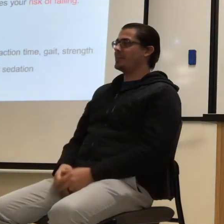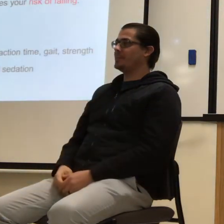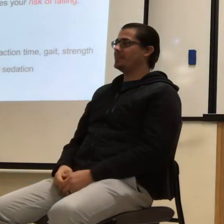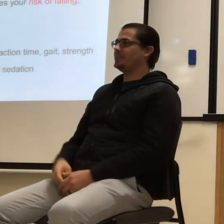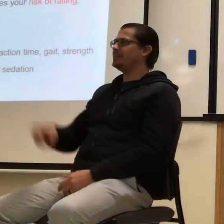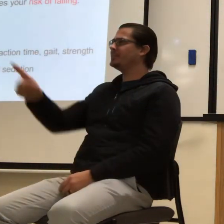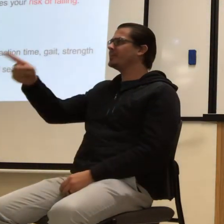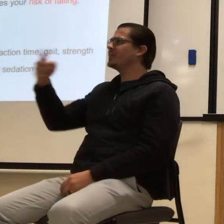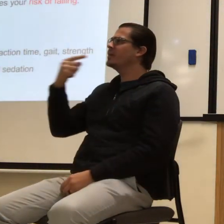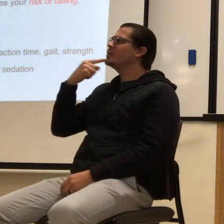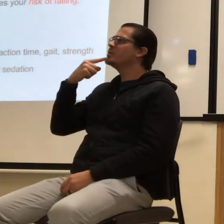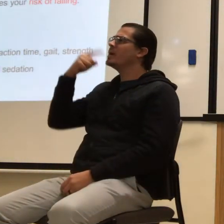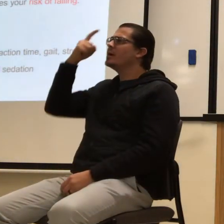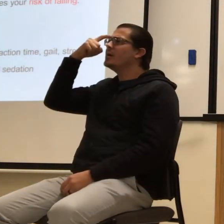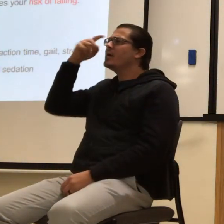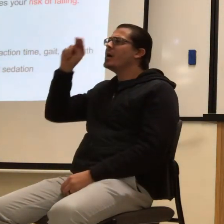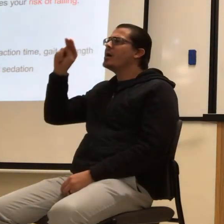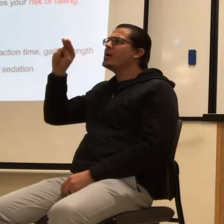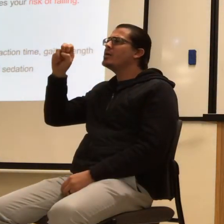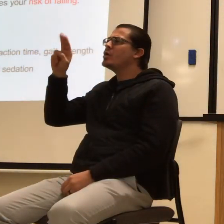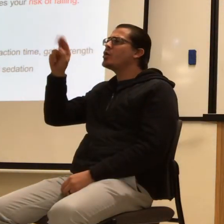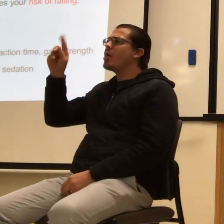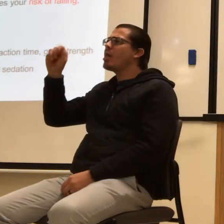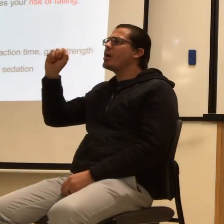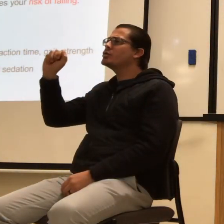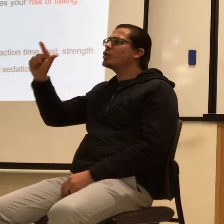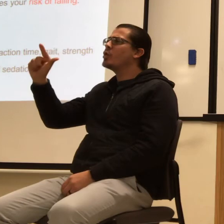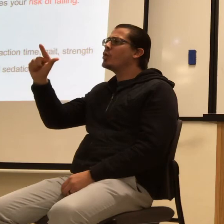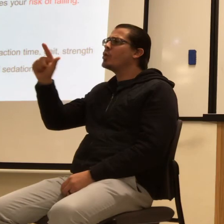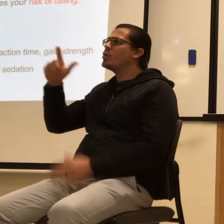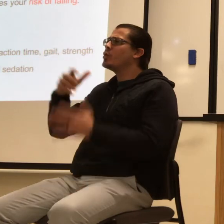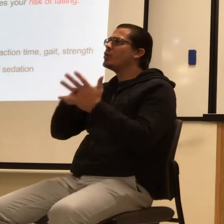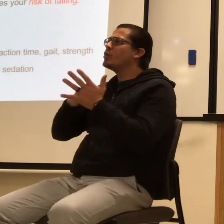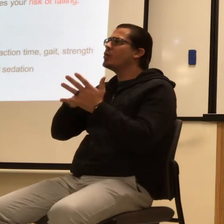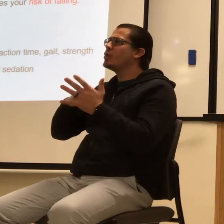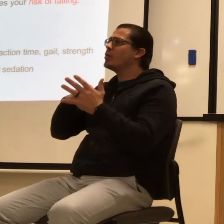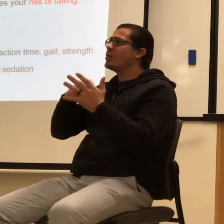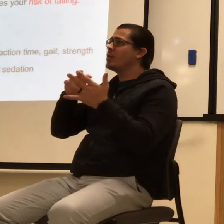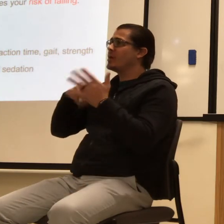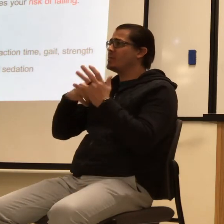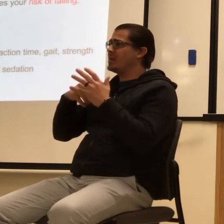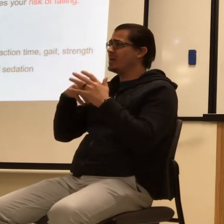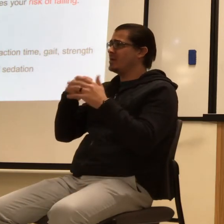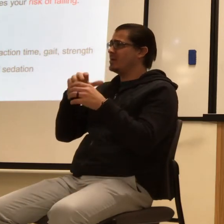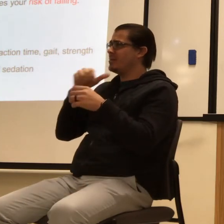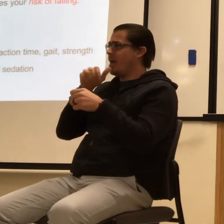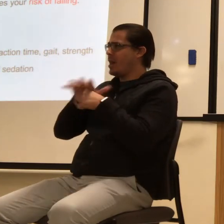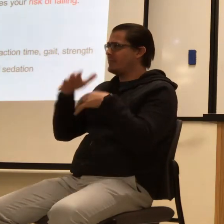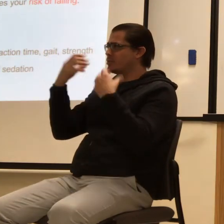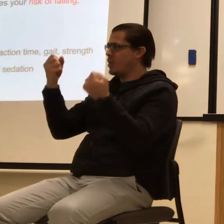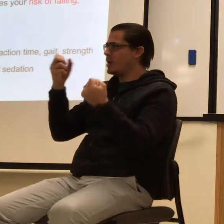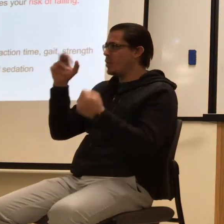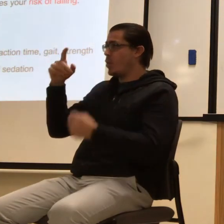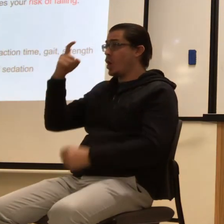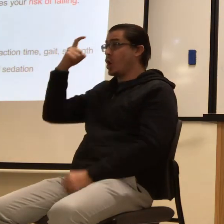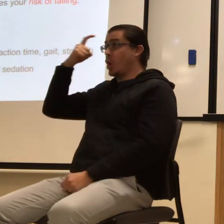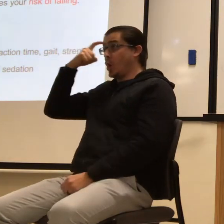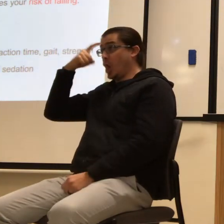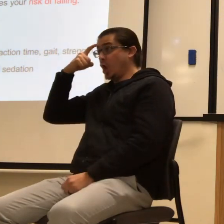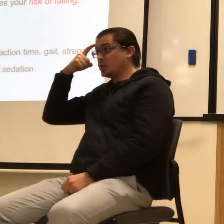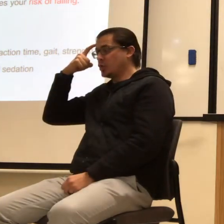When you say neurological defects, do you mean like lack of strength or like neurologically